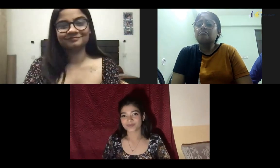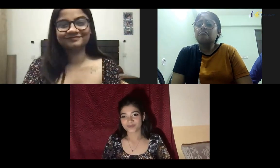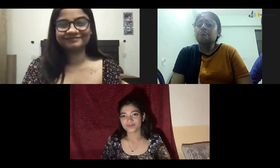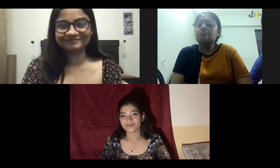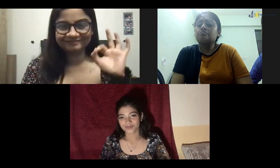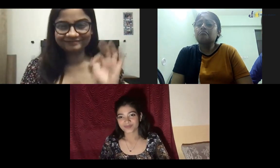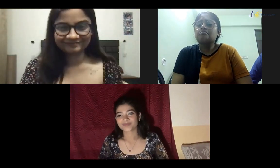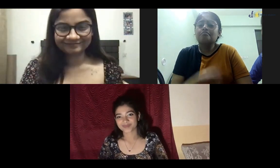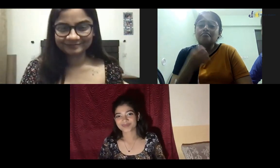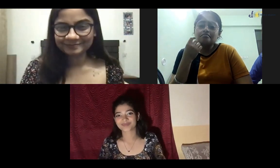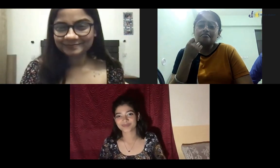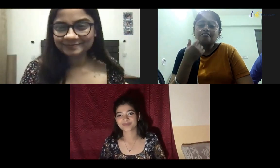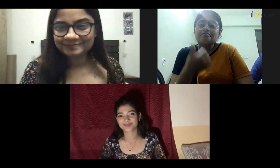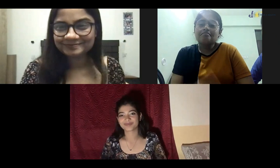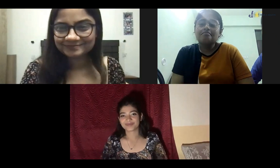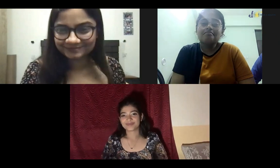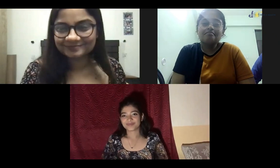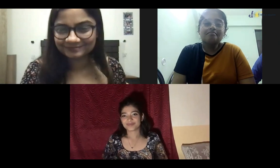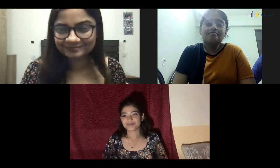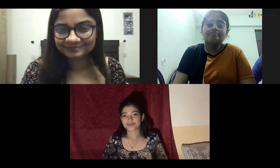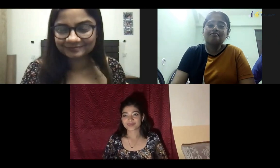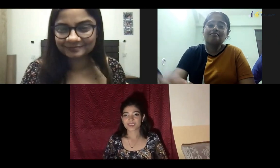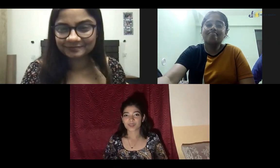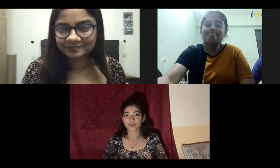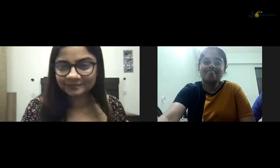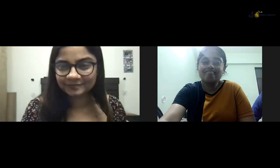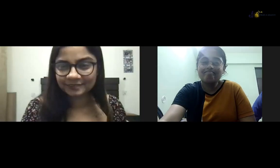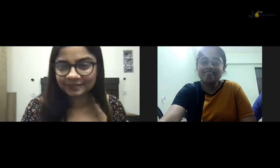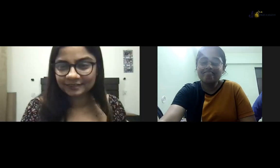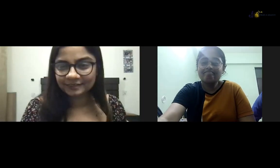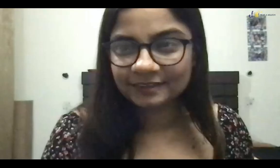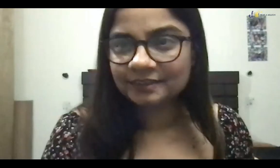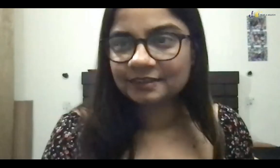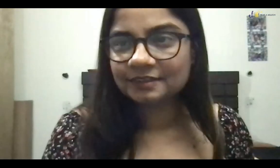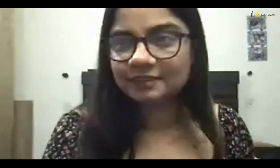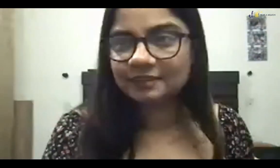we cannot learn and implement in the past. You have to learn with that step by step.